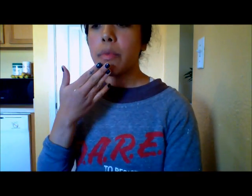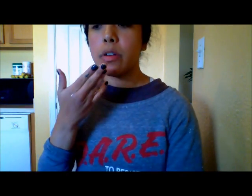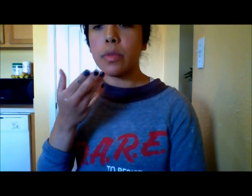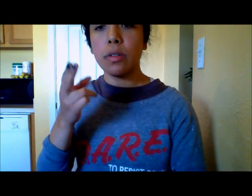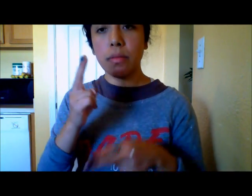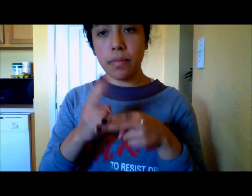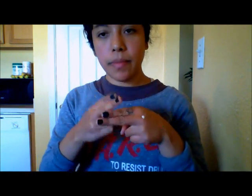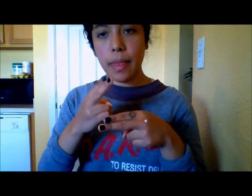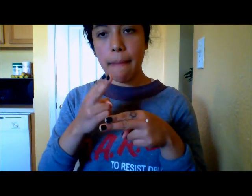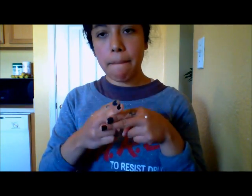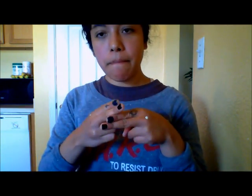Reputable,